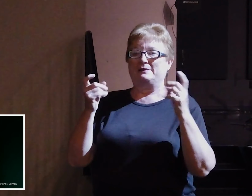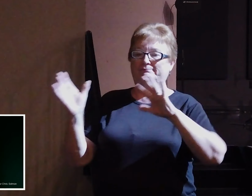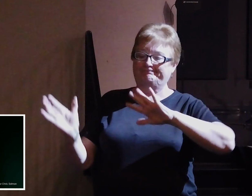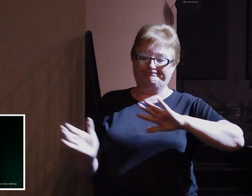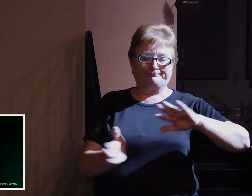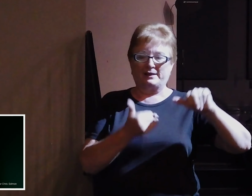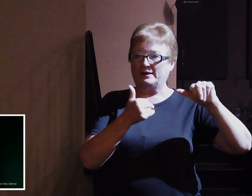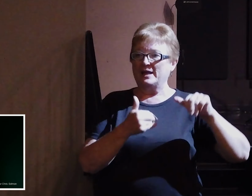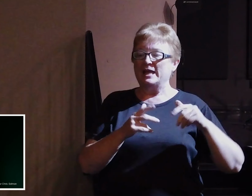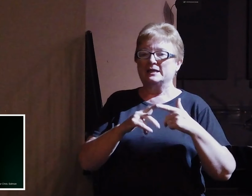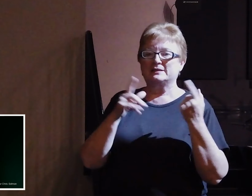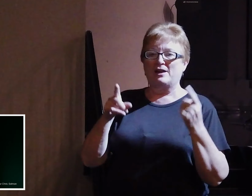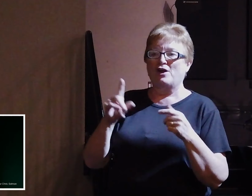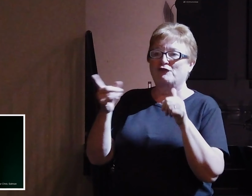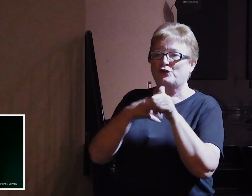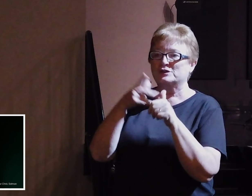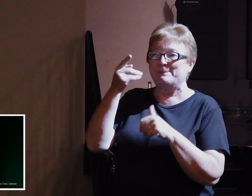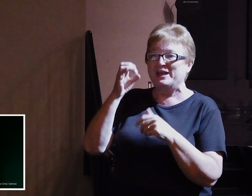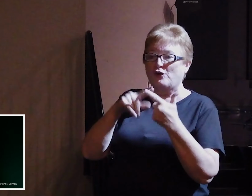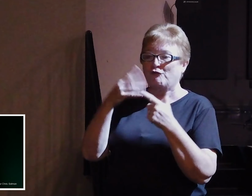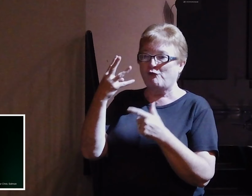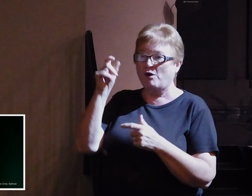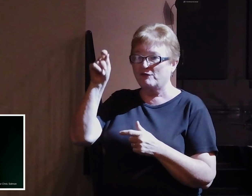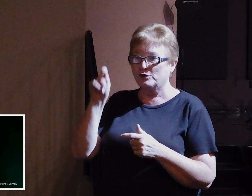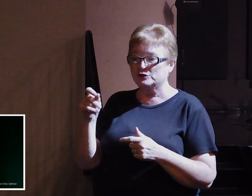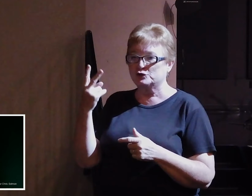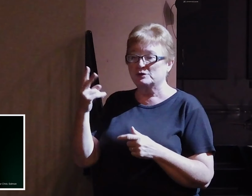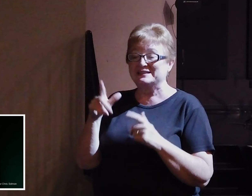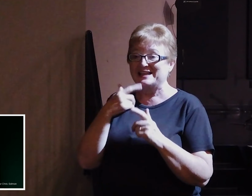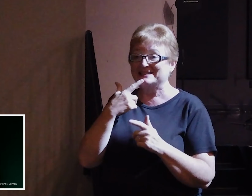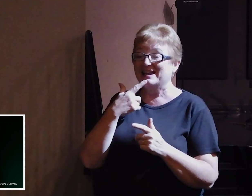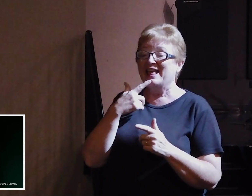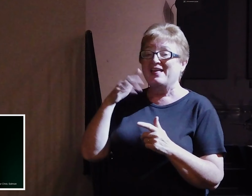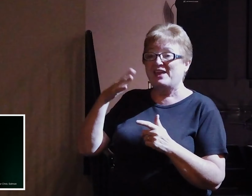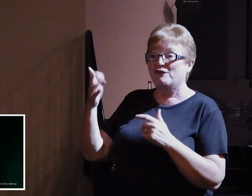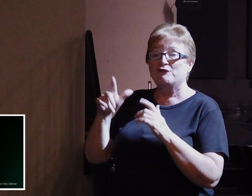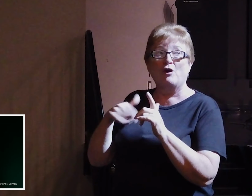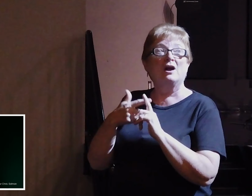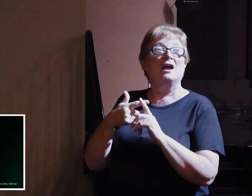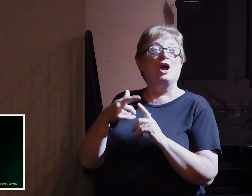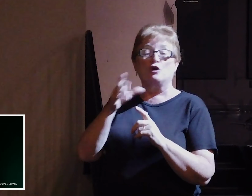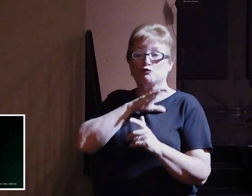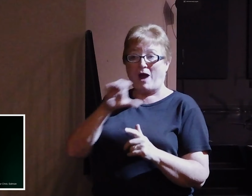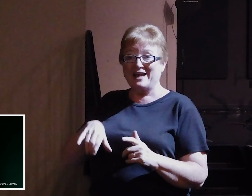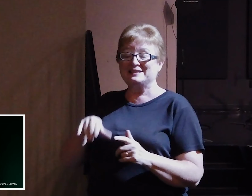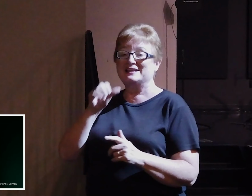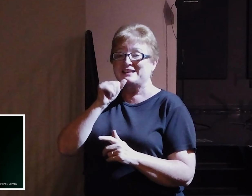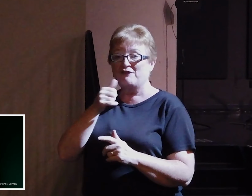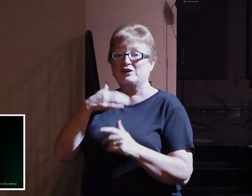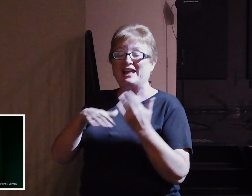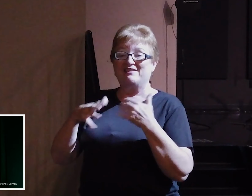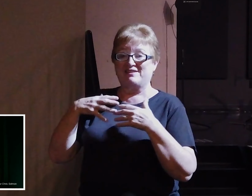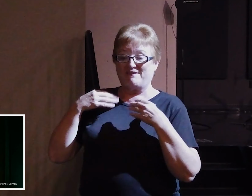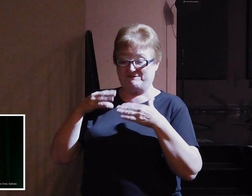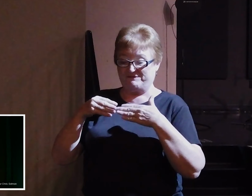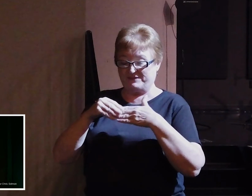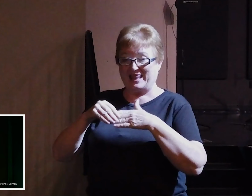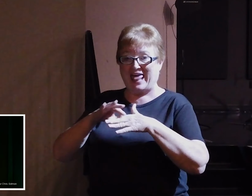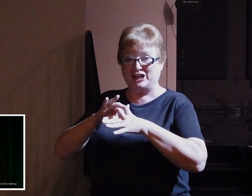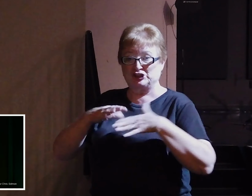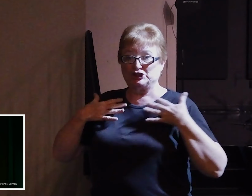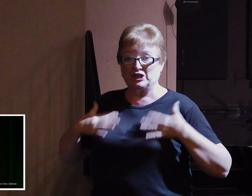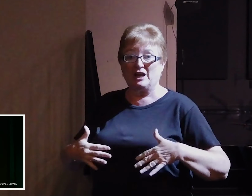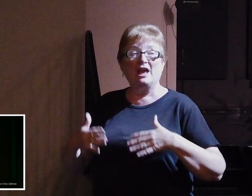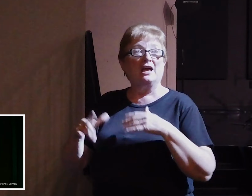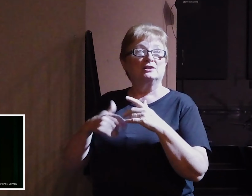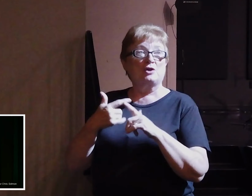Verse, 1 Peter 4, 1 to 2 says this, Since therefore Christ suffered in the flesh, arm yourselves with the same way of thinking. So,